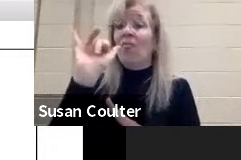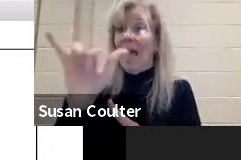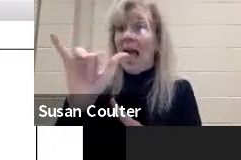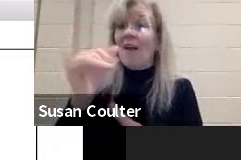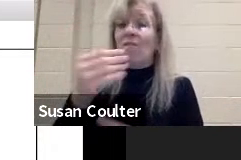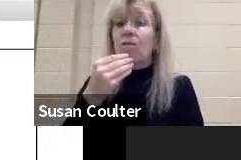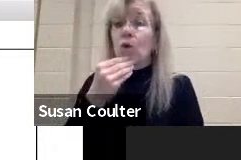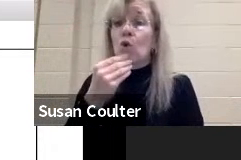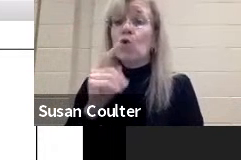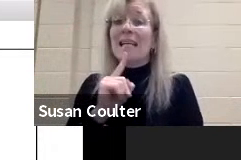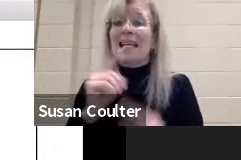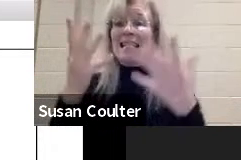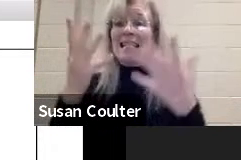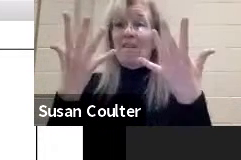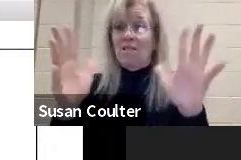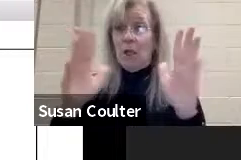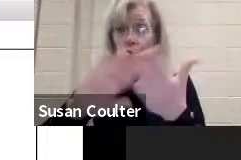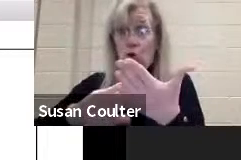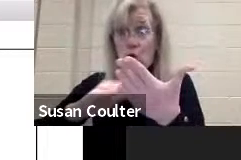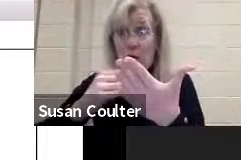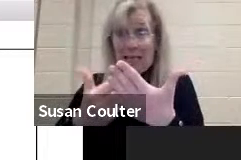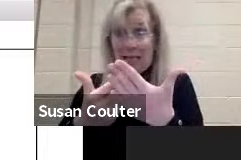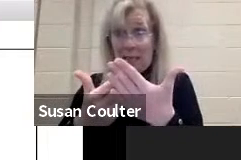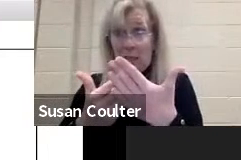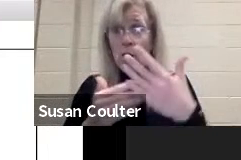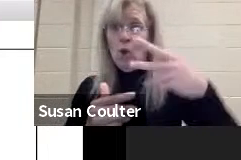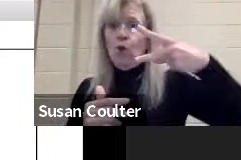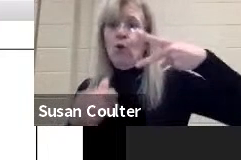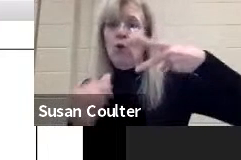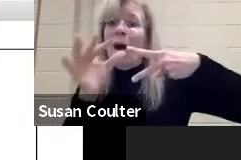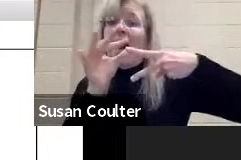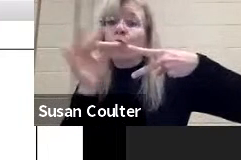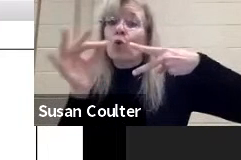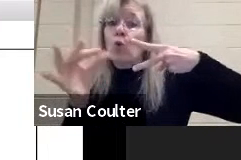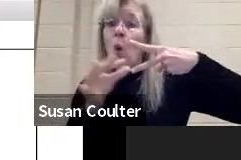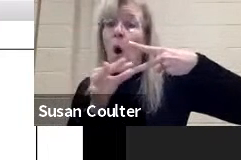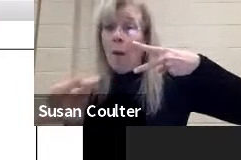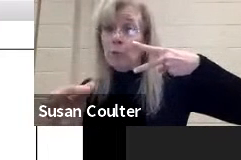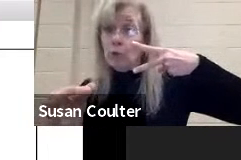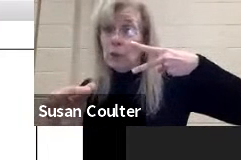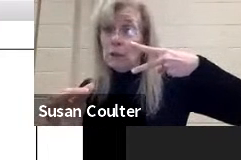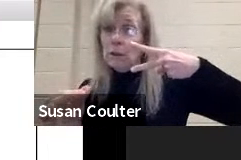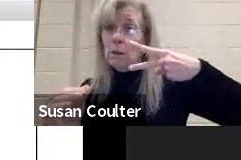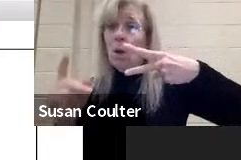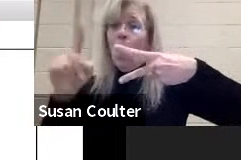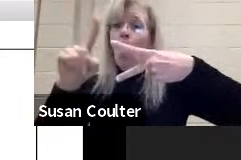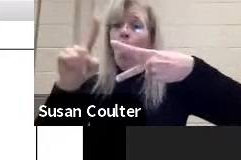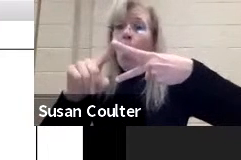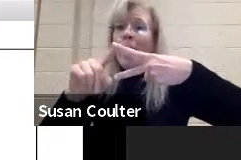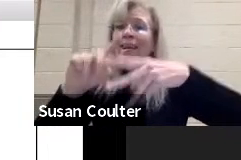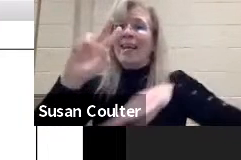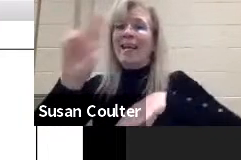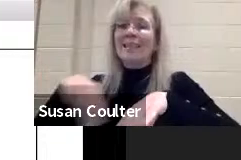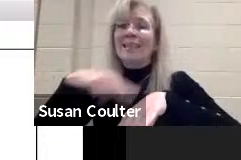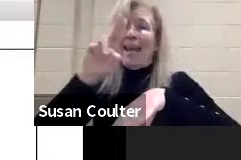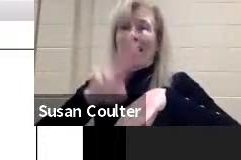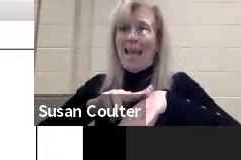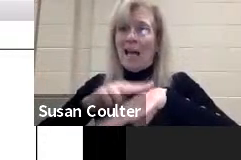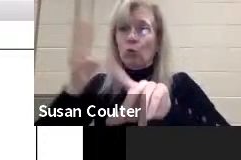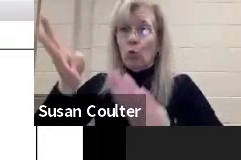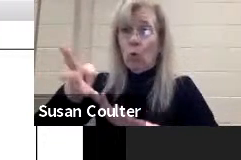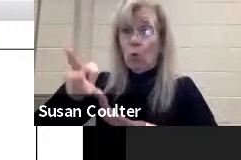when that food is finished cooking, you have two options. One